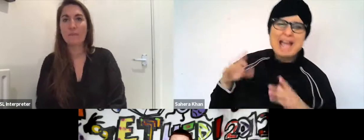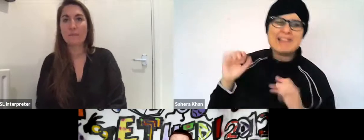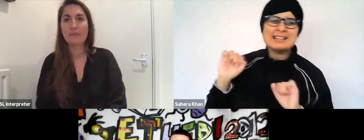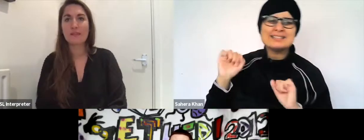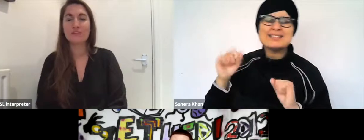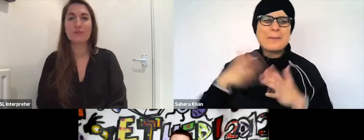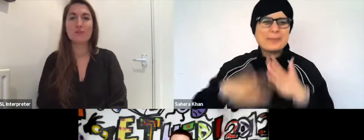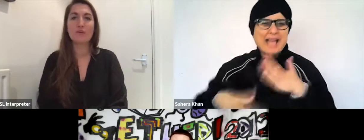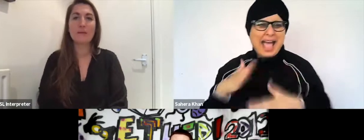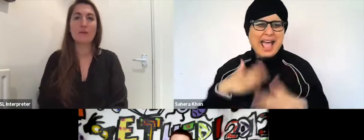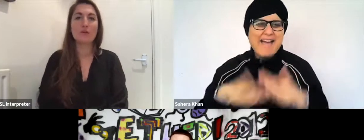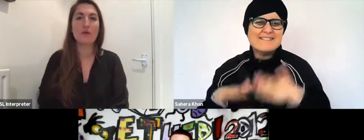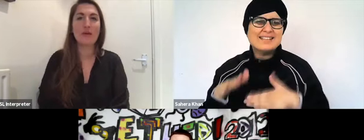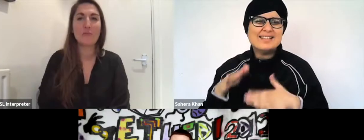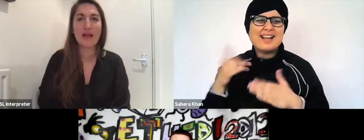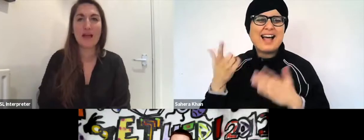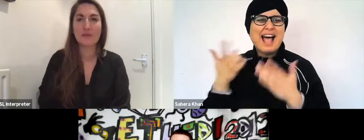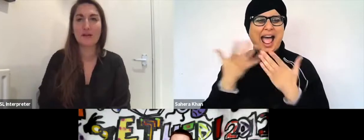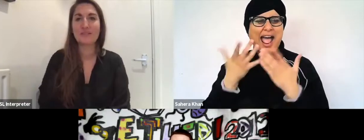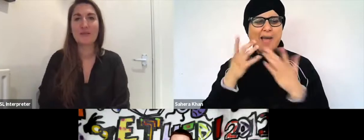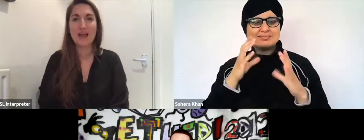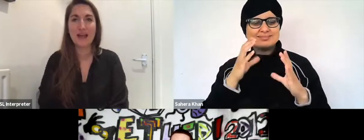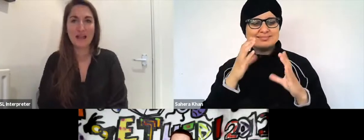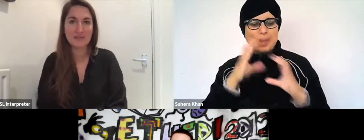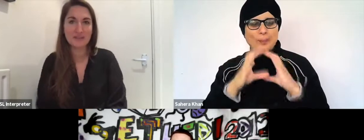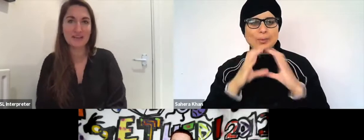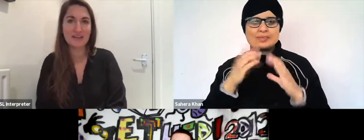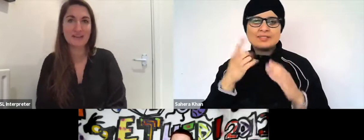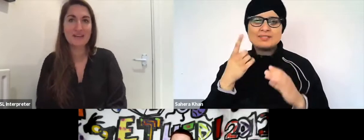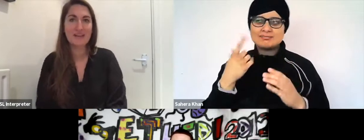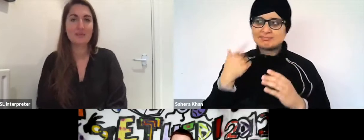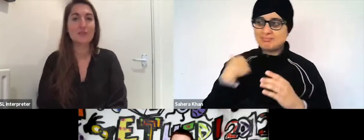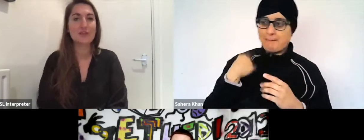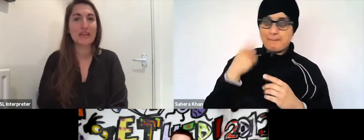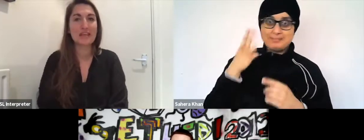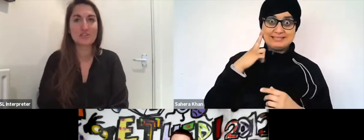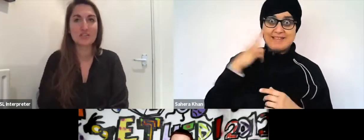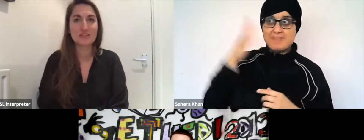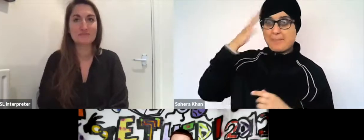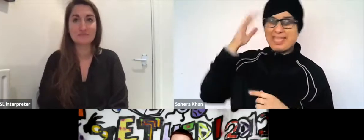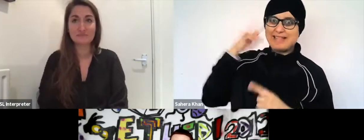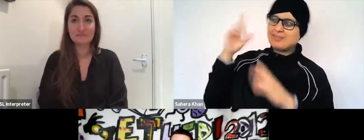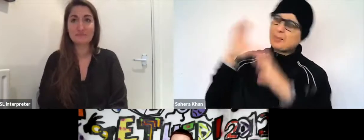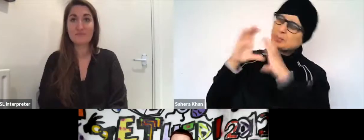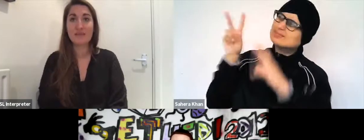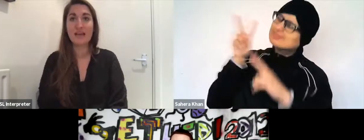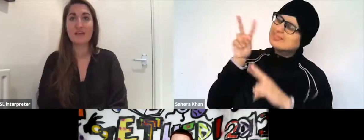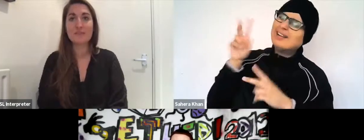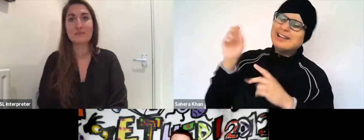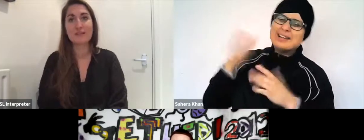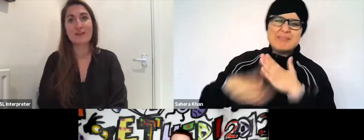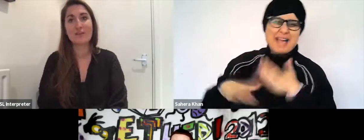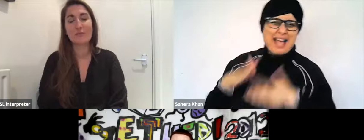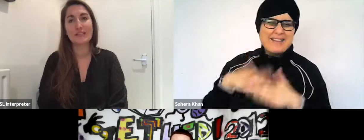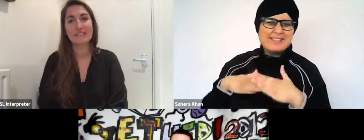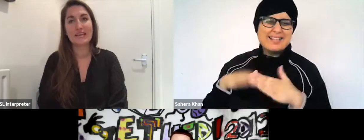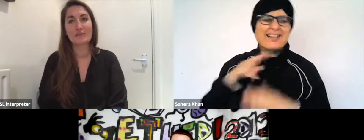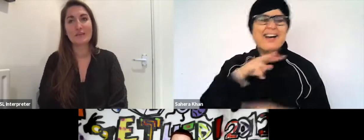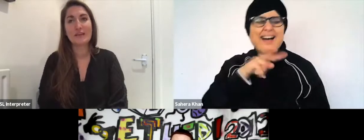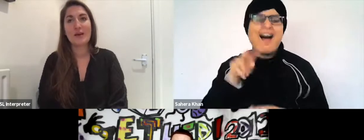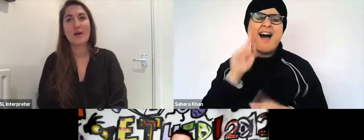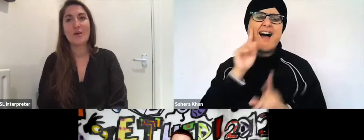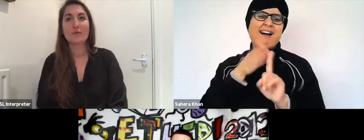or you've got that memory of what they're wearing, their behavior, the communication. And obviously, myself being